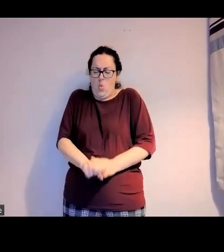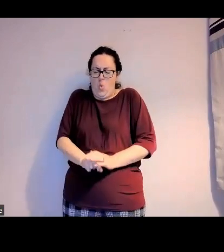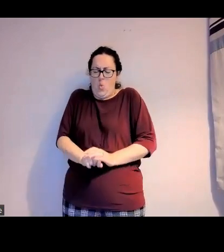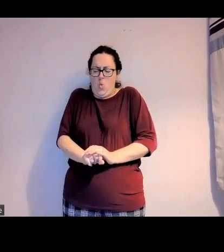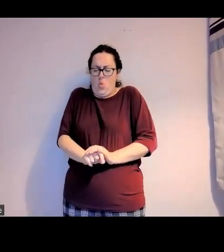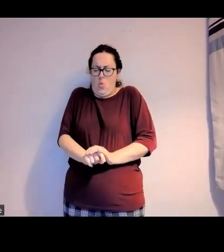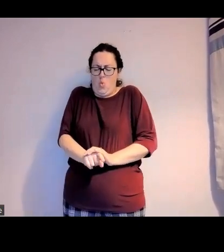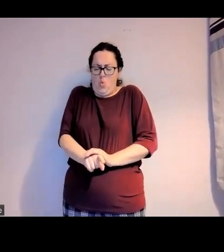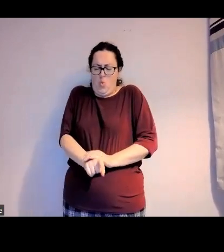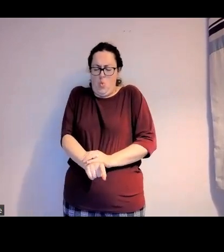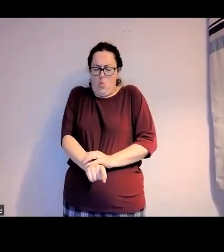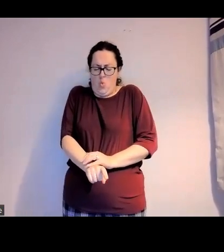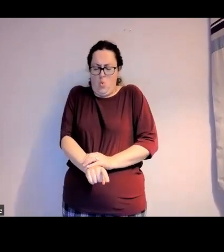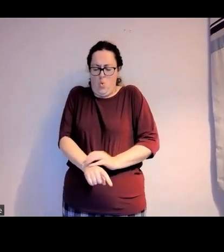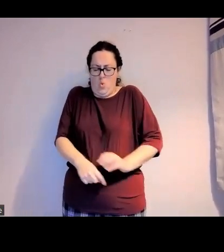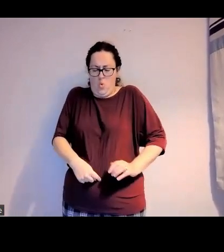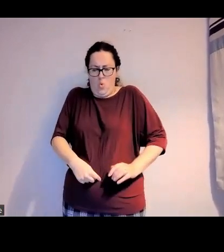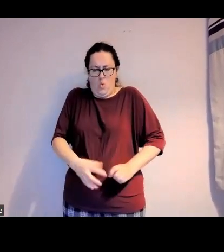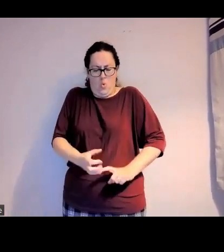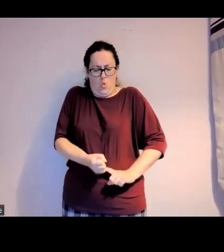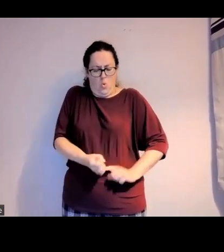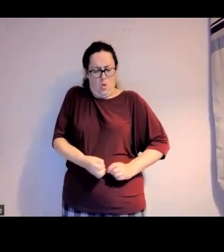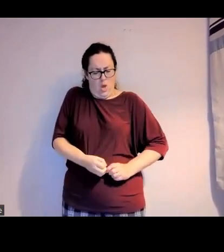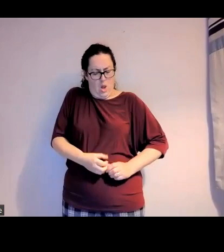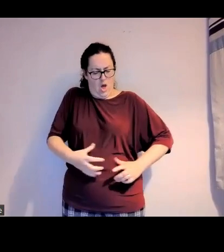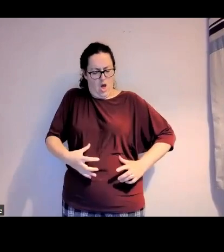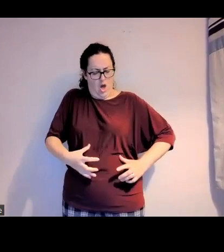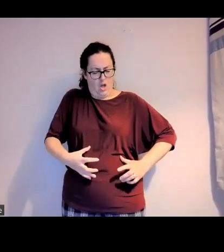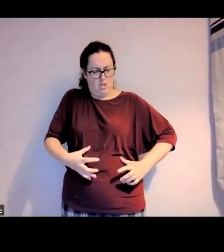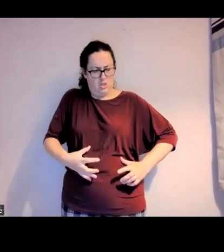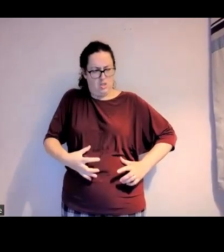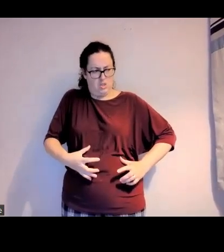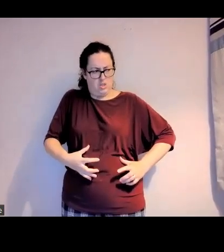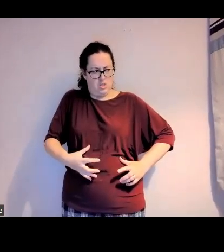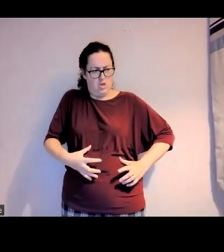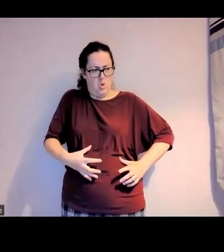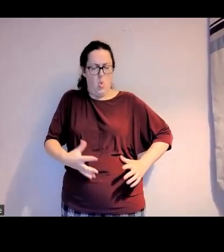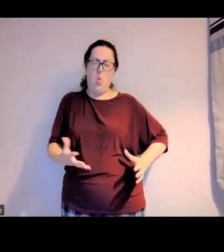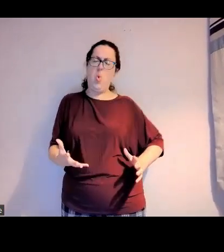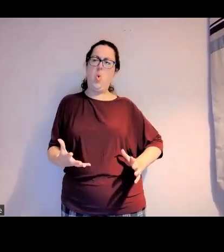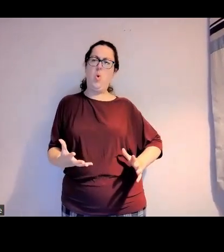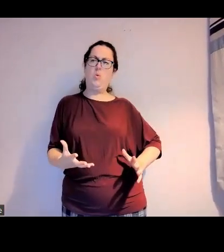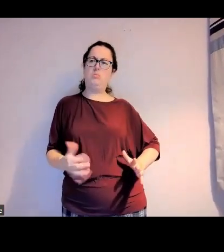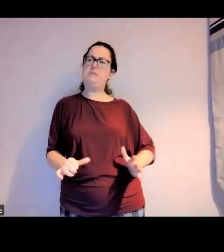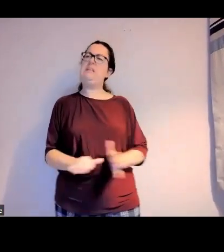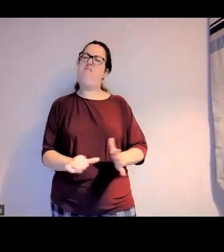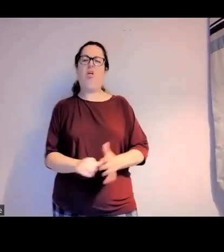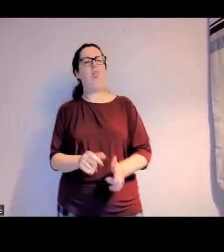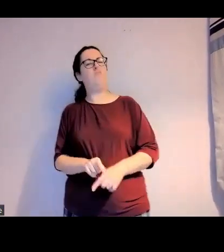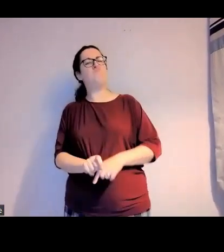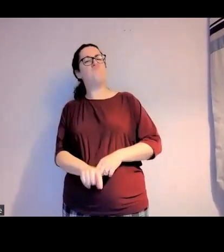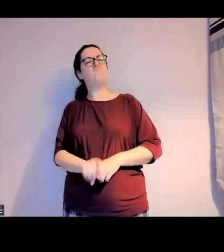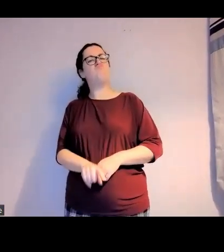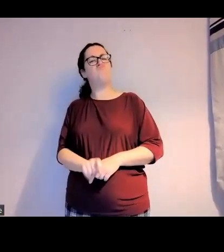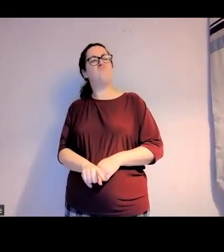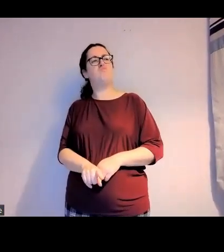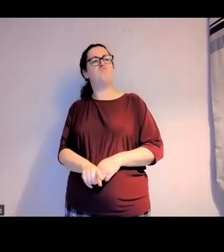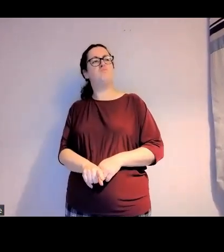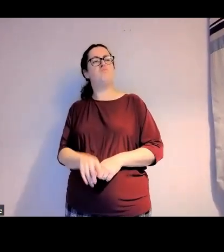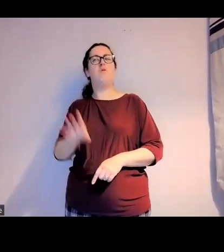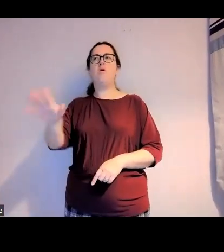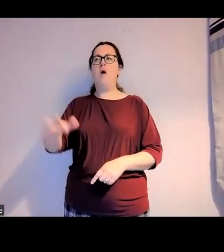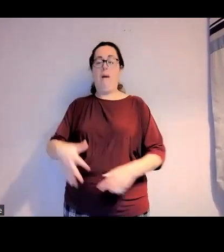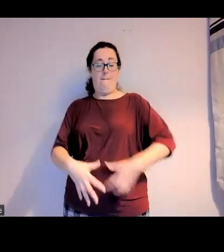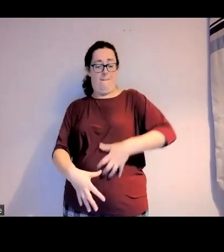is my prostate enlarged? Or is it one of those days when it just hard to go? Pressing against my bladder, blocking